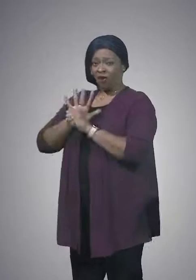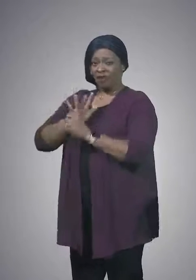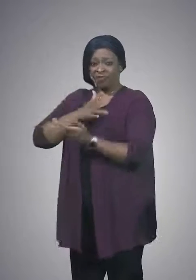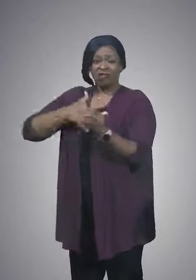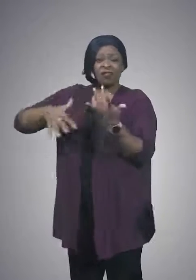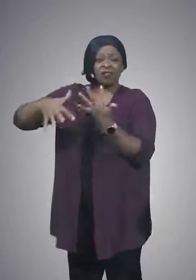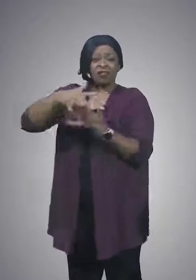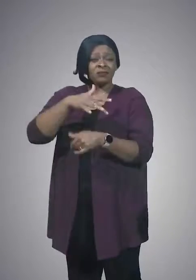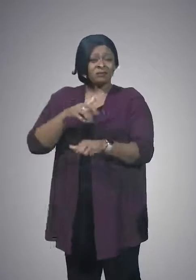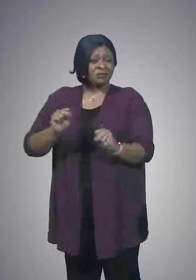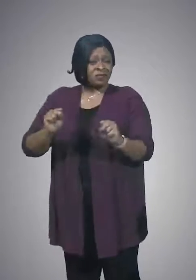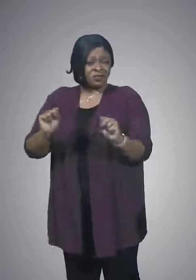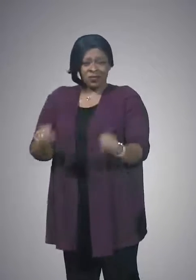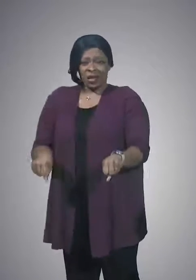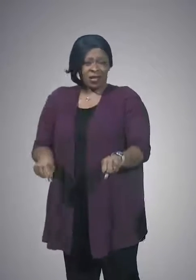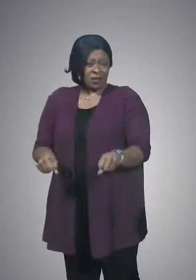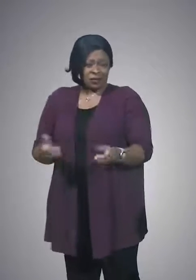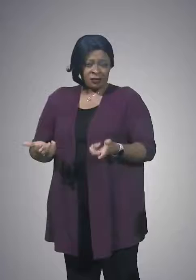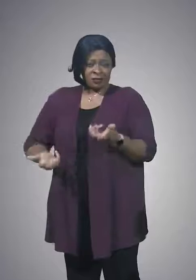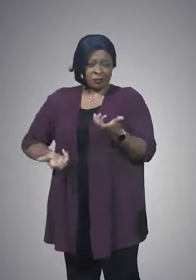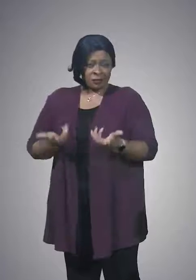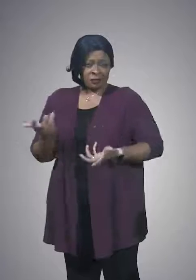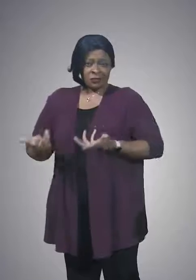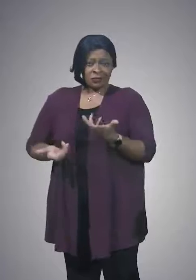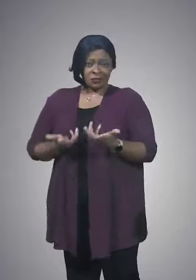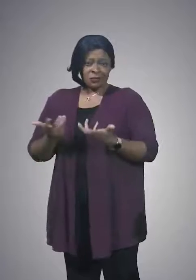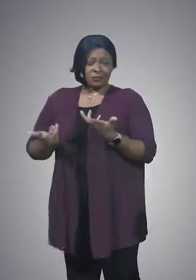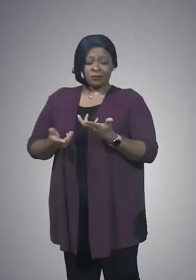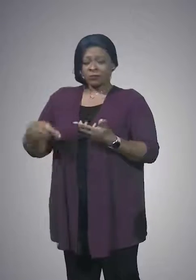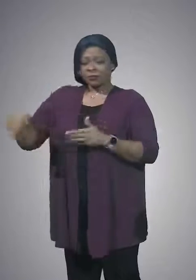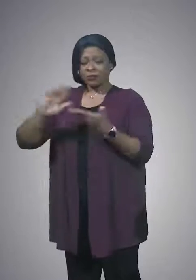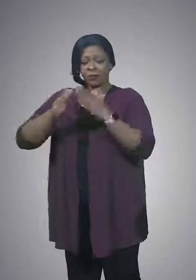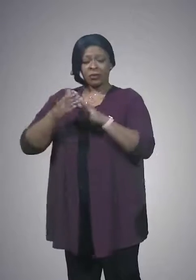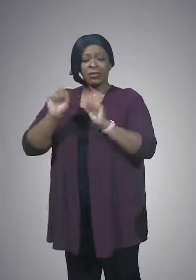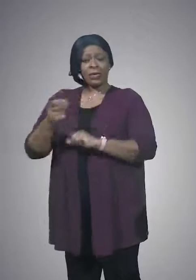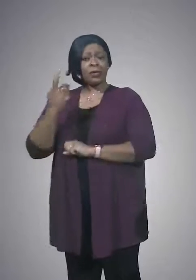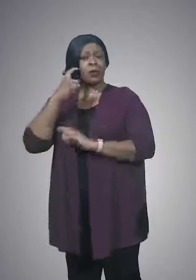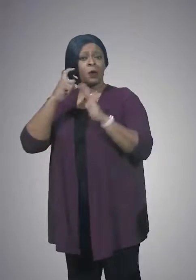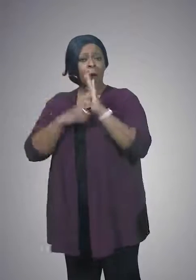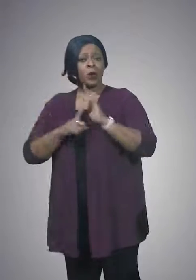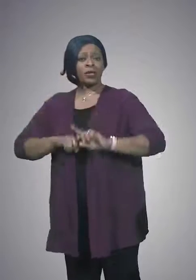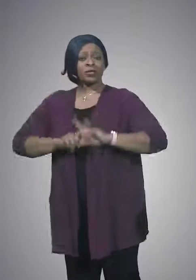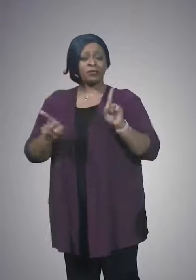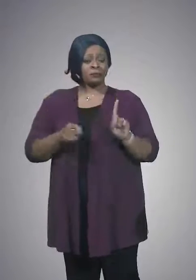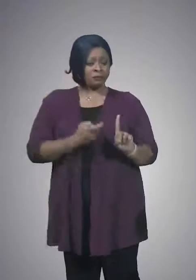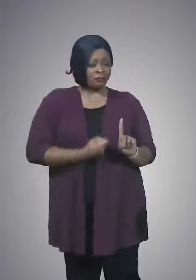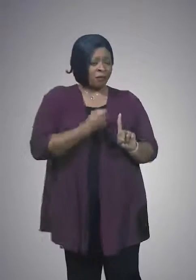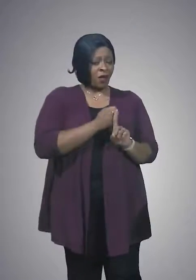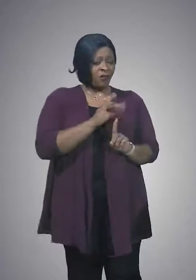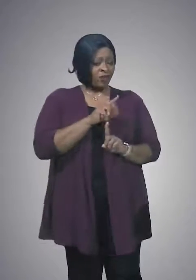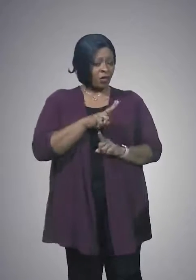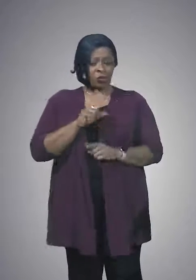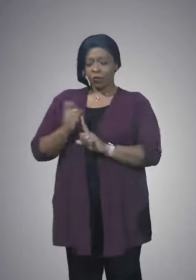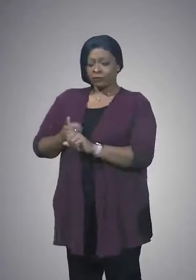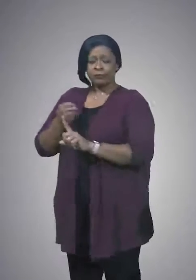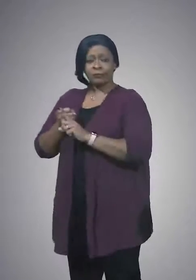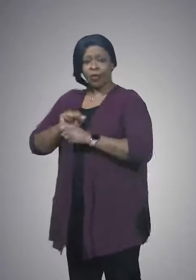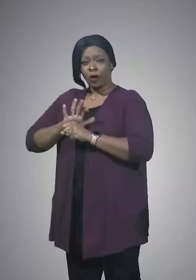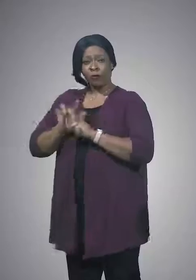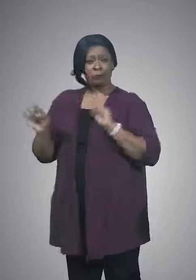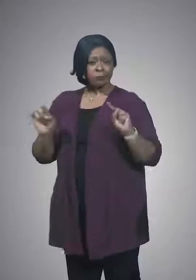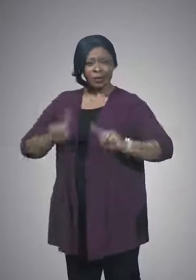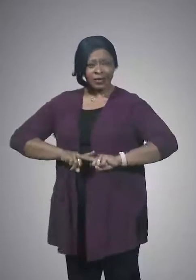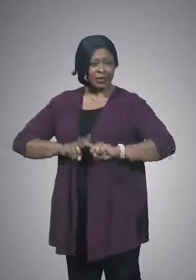any way to, for the community to tell whether they have flu or whether they have COVID?